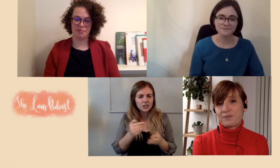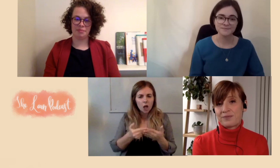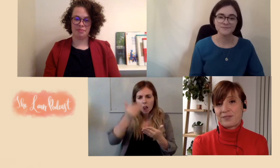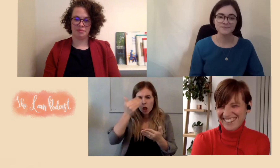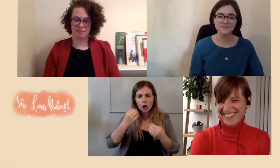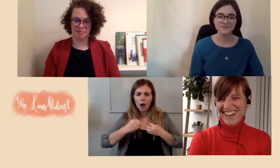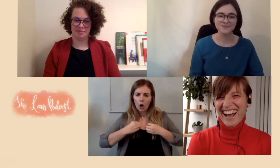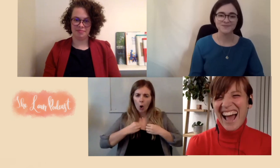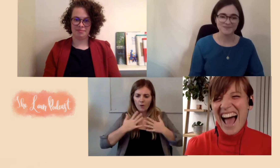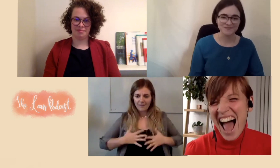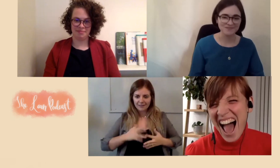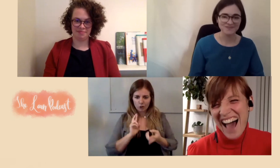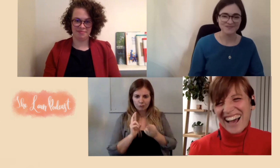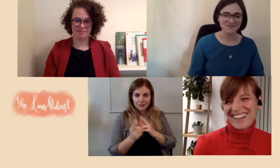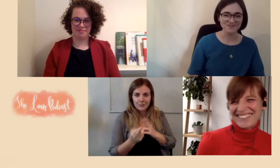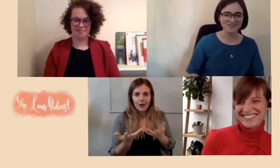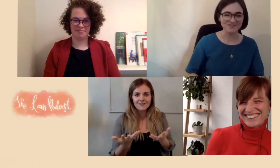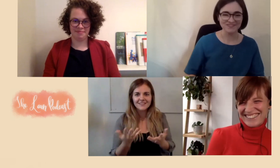it!